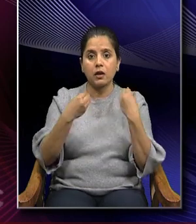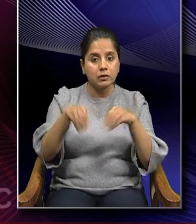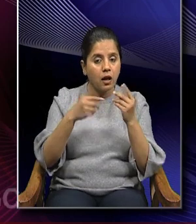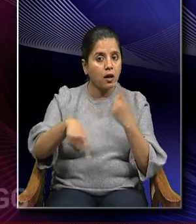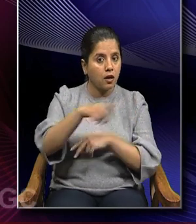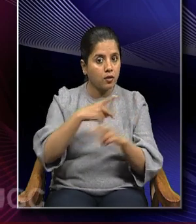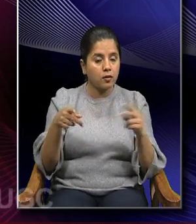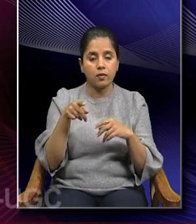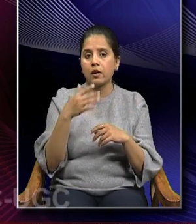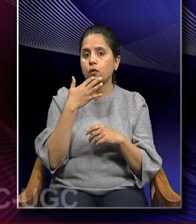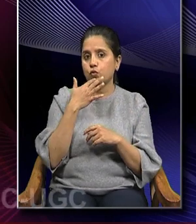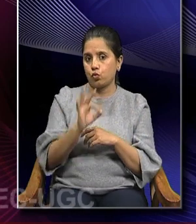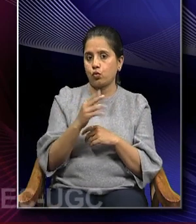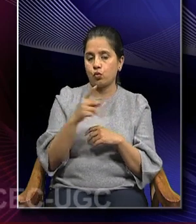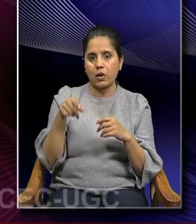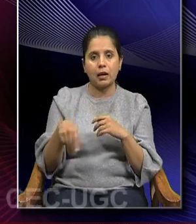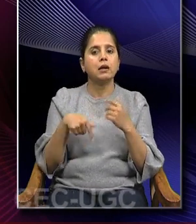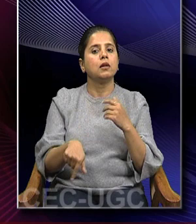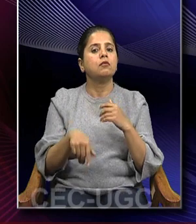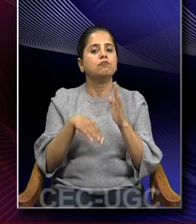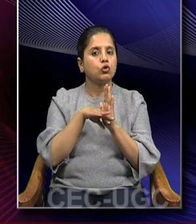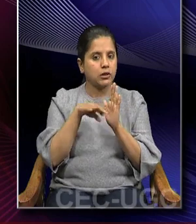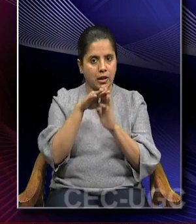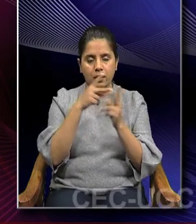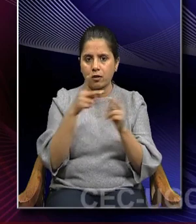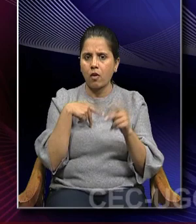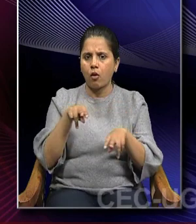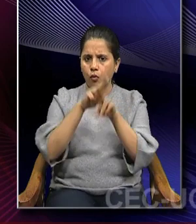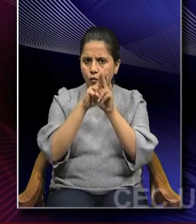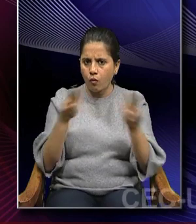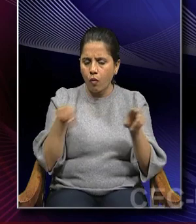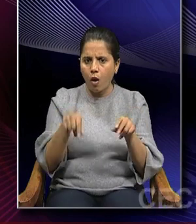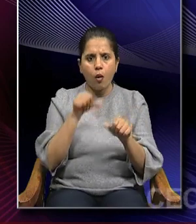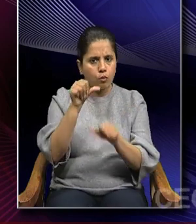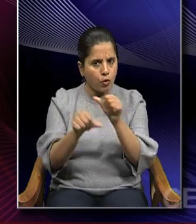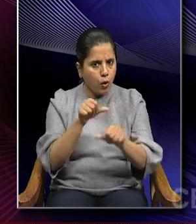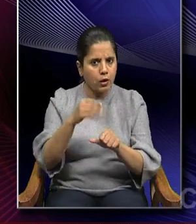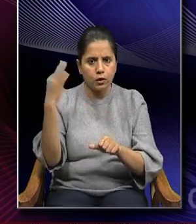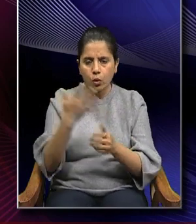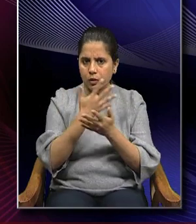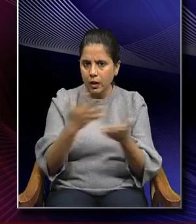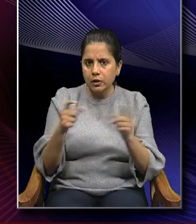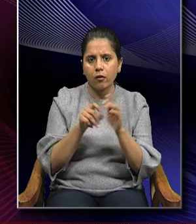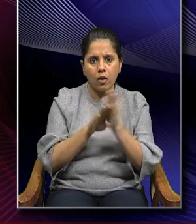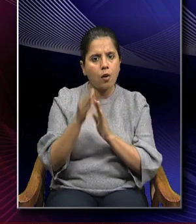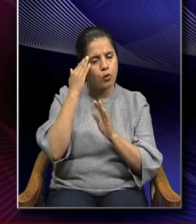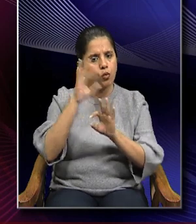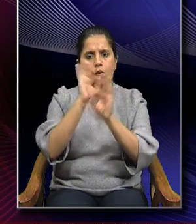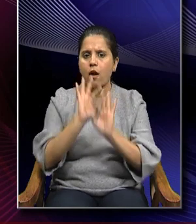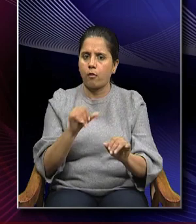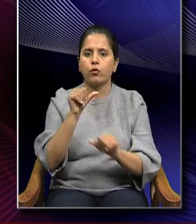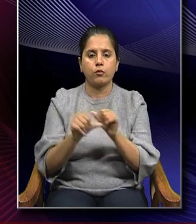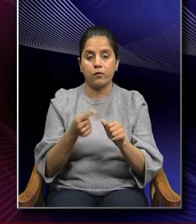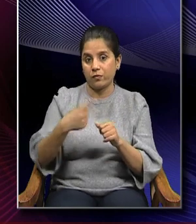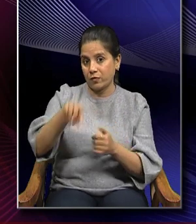is actually the stage which completes this entire process of new product development. So, my dear